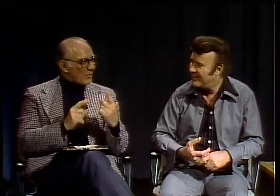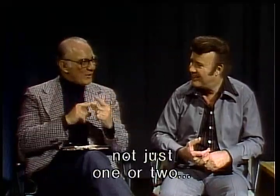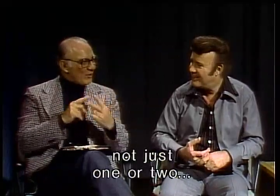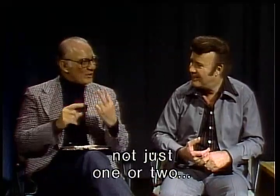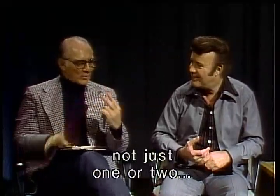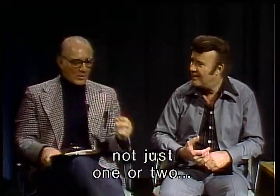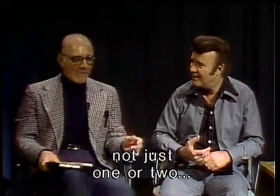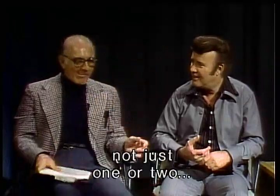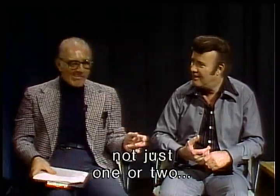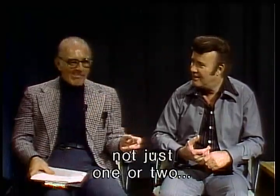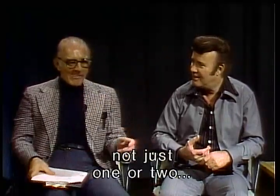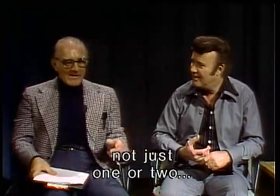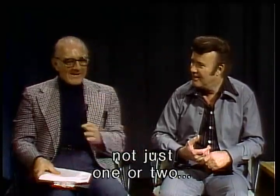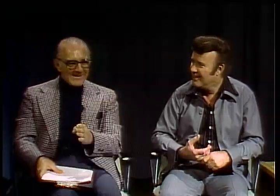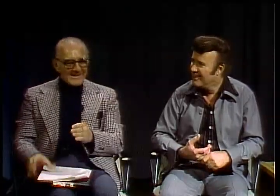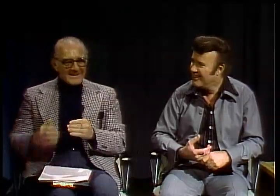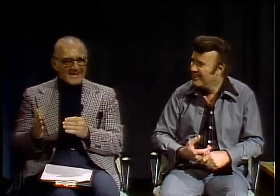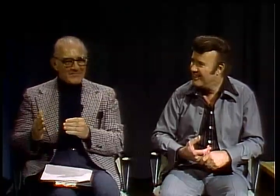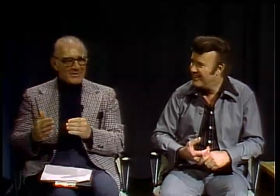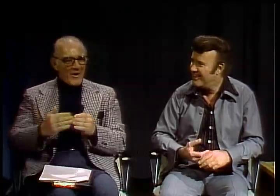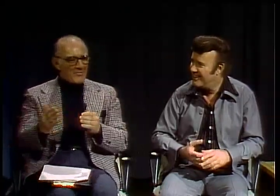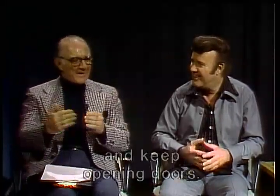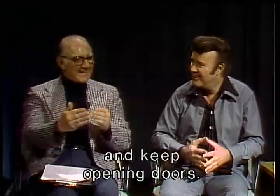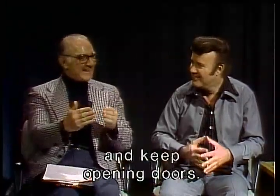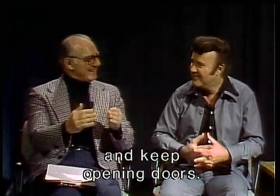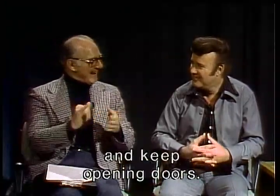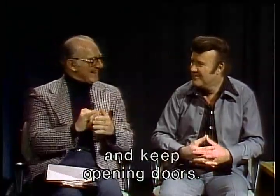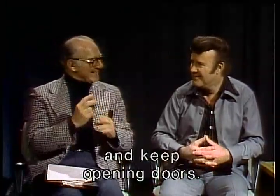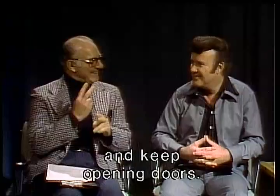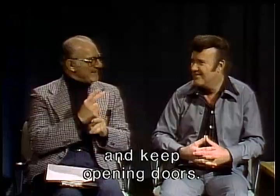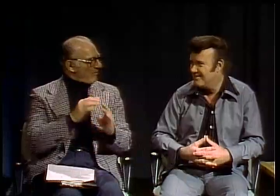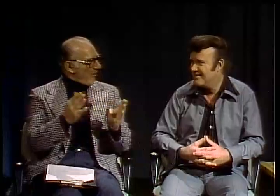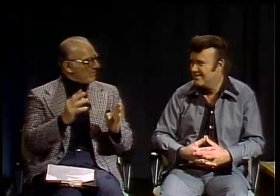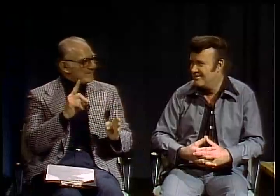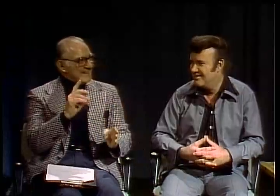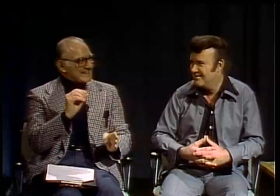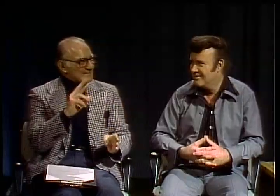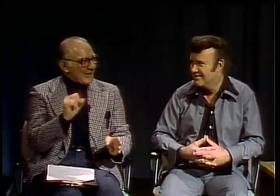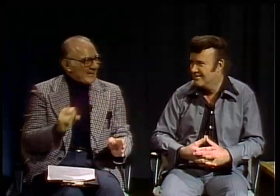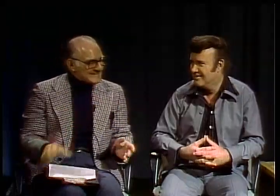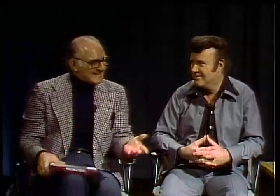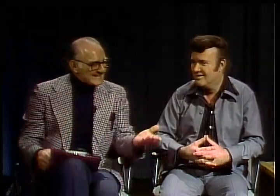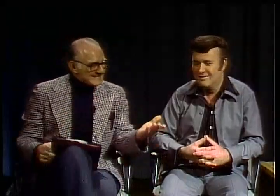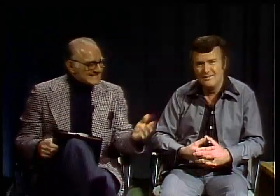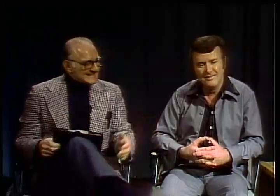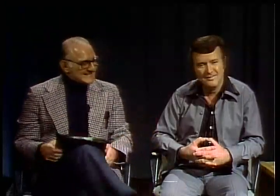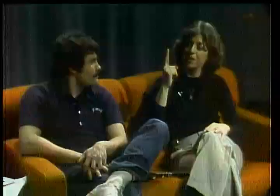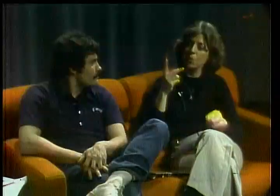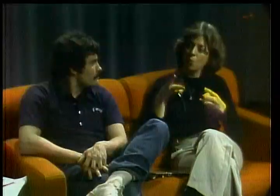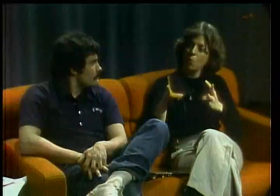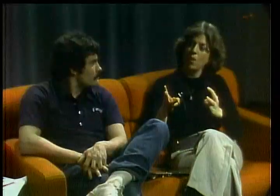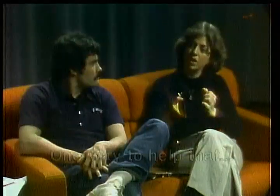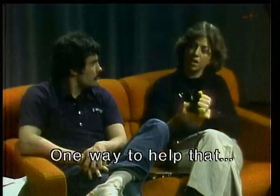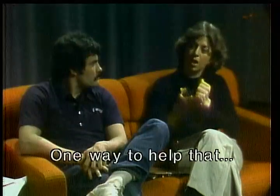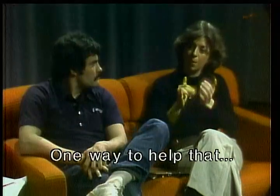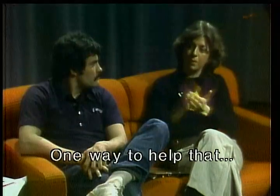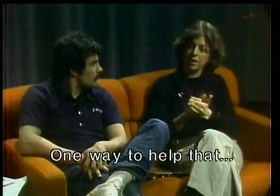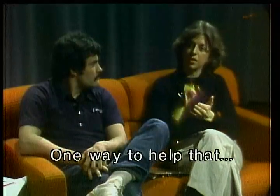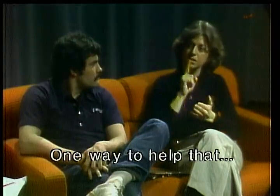or two. Keep it open, and keep opening doors. One way to help that is to